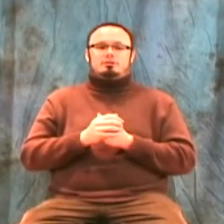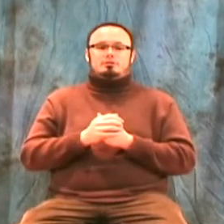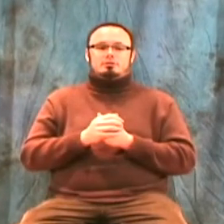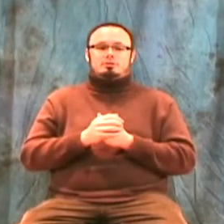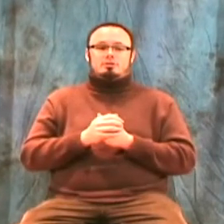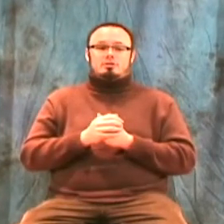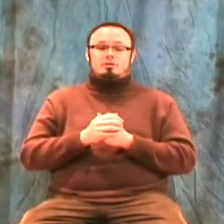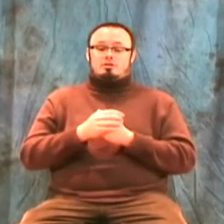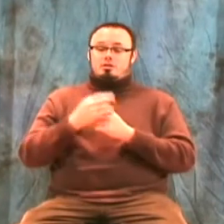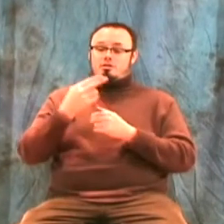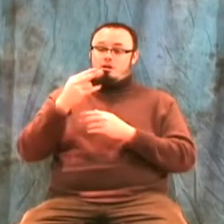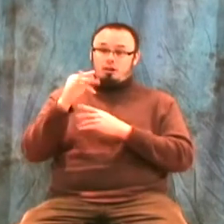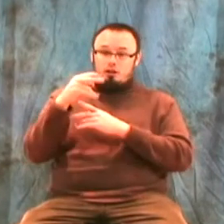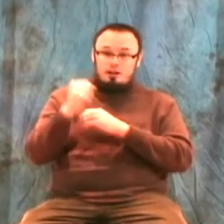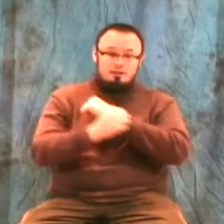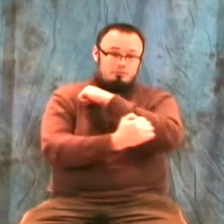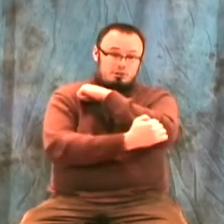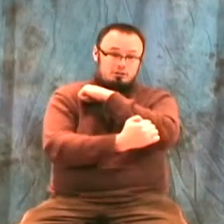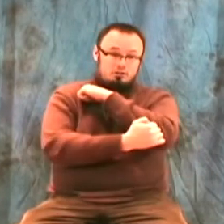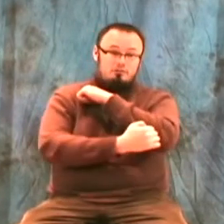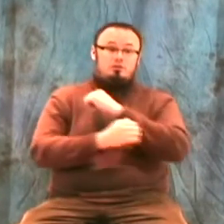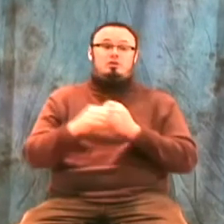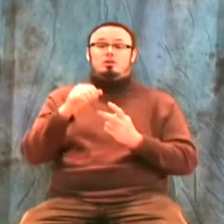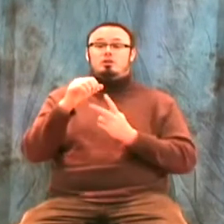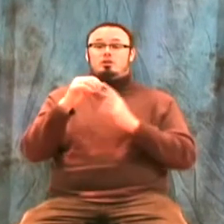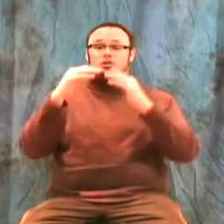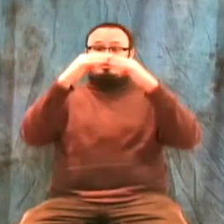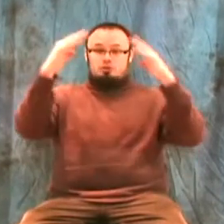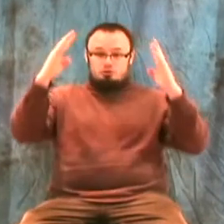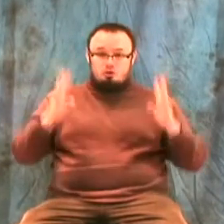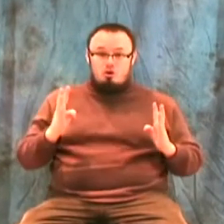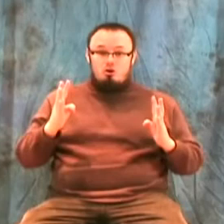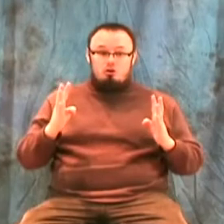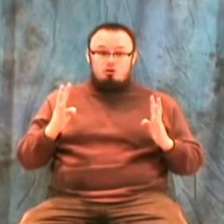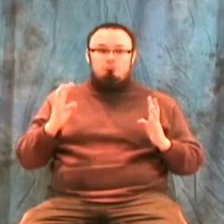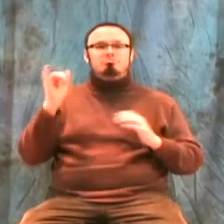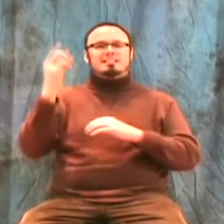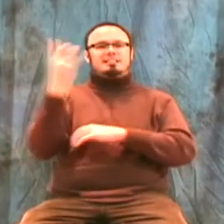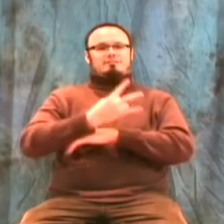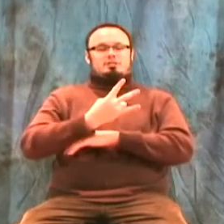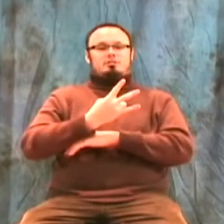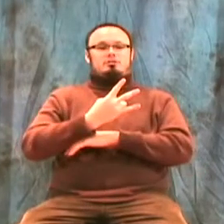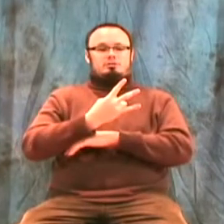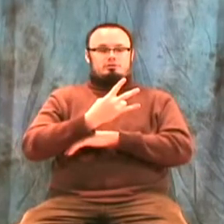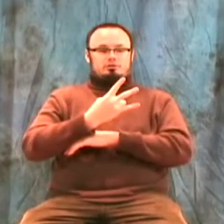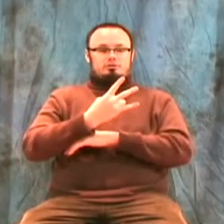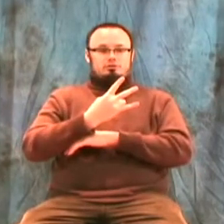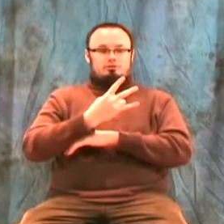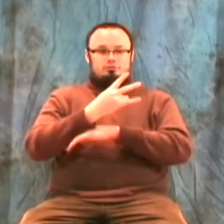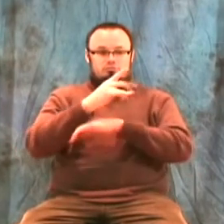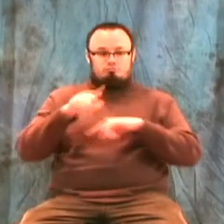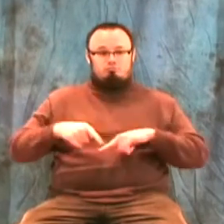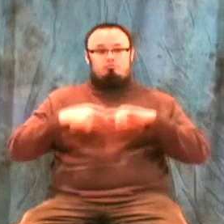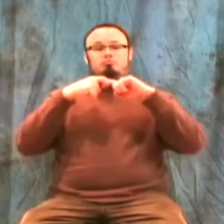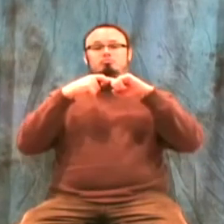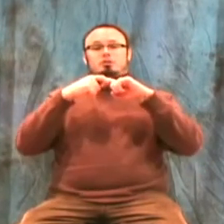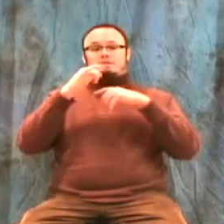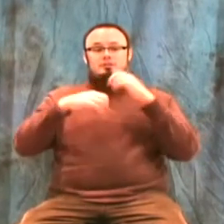The holidays of Passover and Sukkot are 7 days. The sabbatical year of rest to the land is